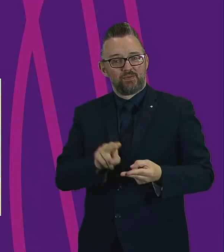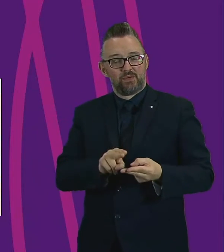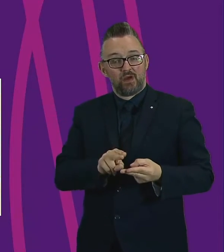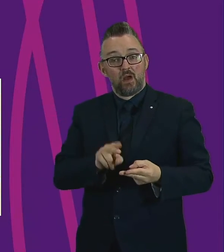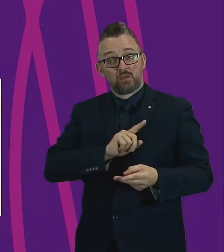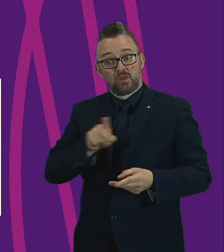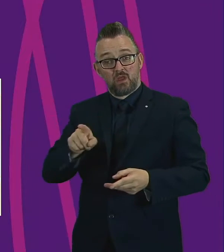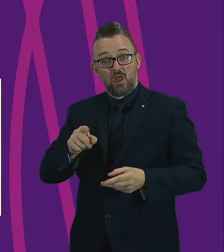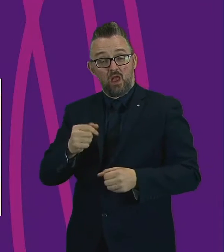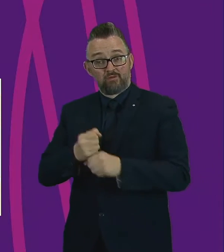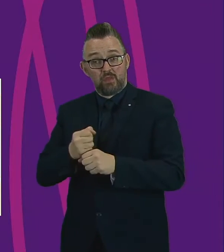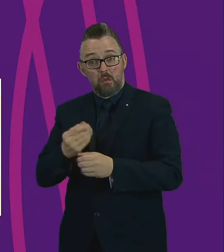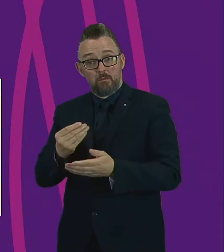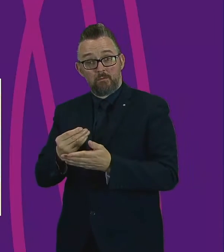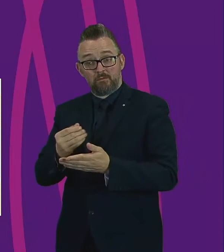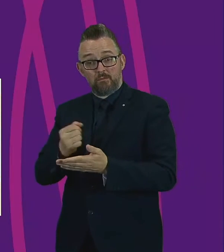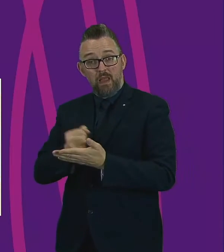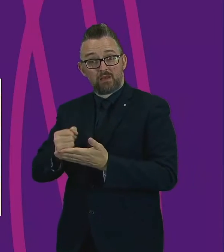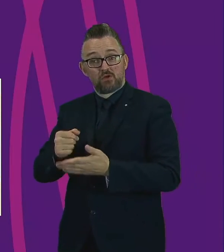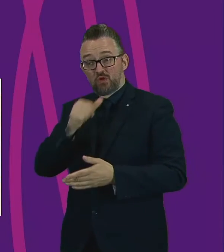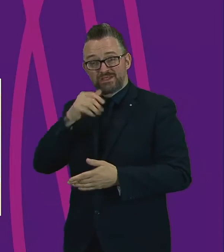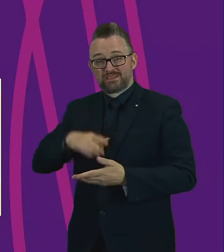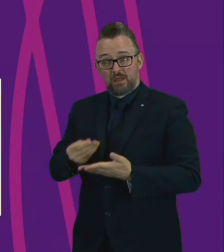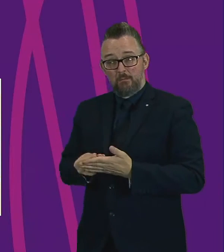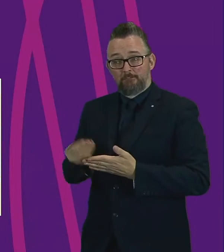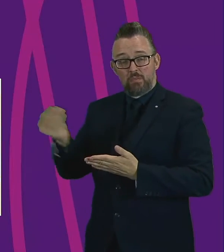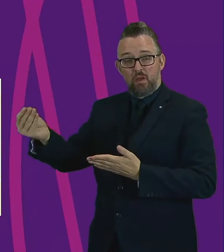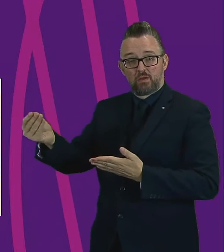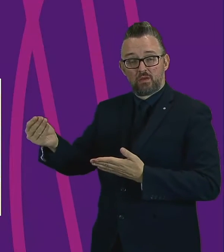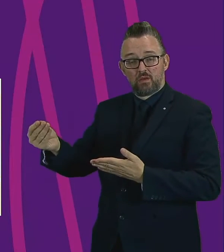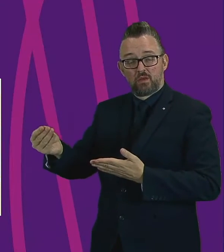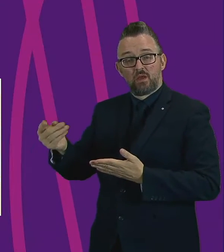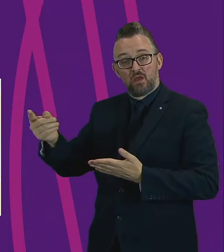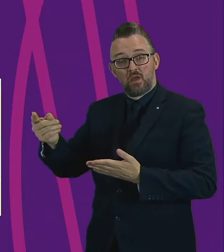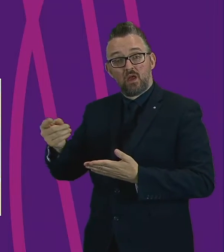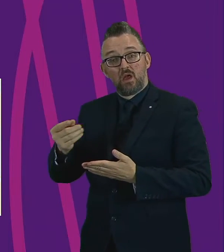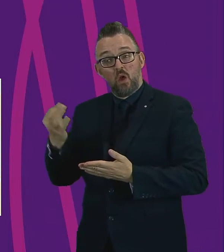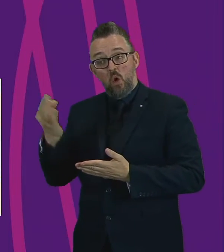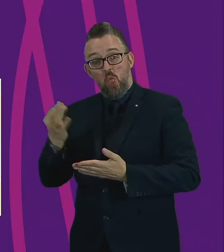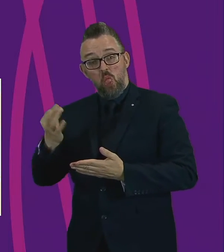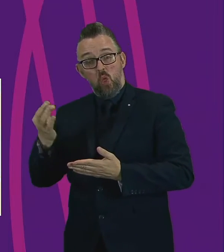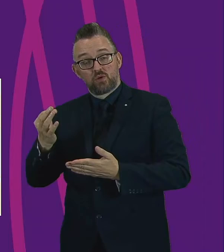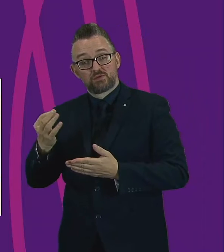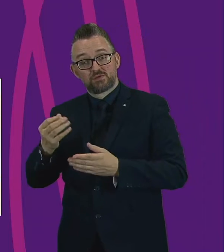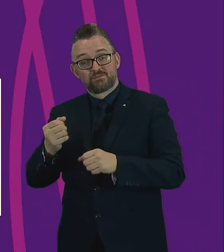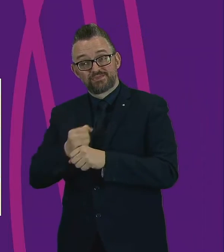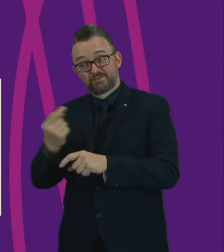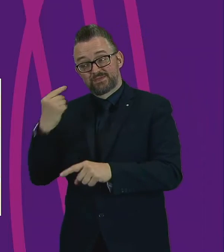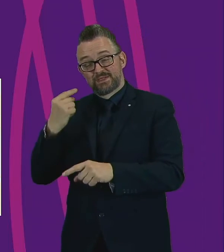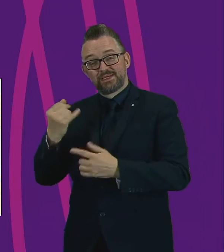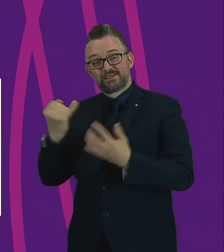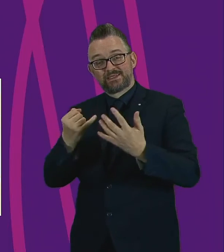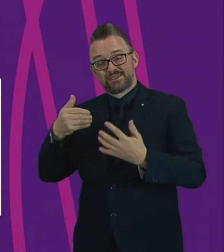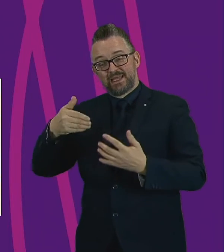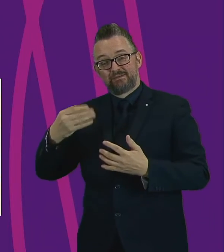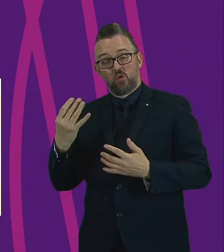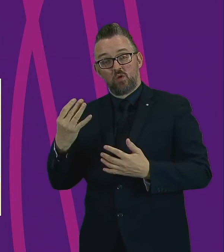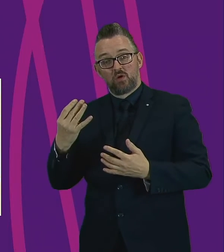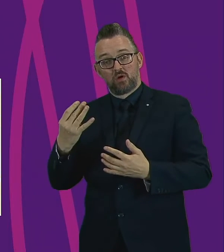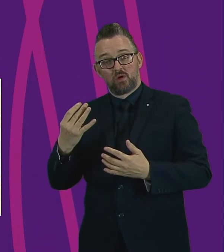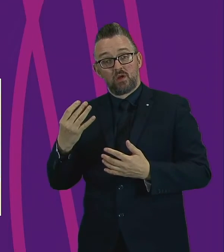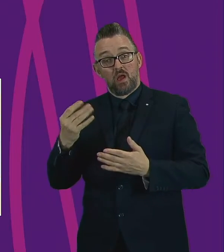owns, this money need never be paid back. Indeed, the initial loans that created the Bank of England in 1694